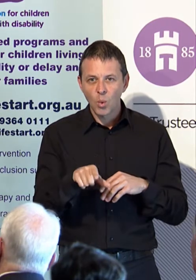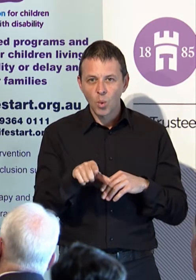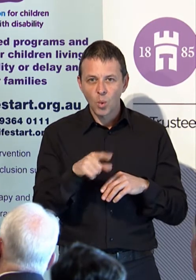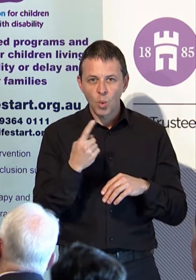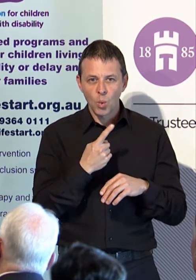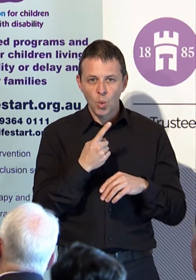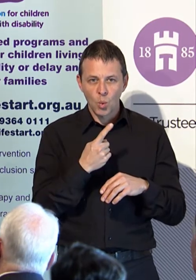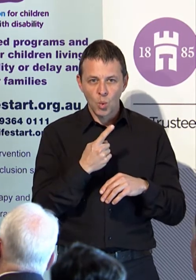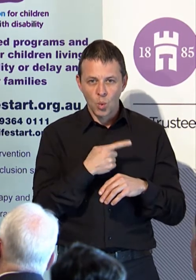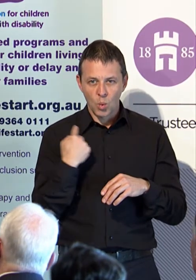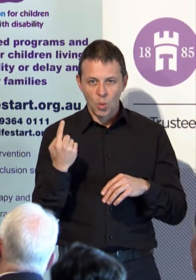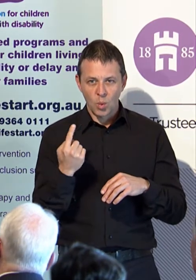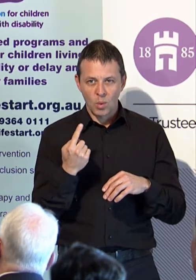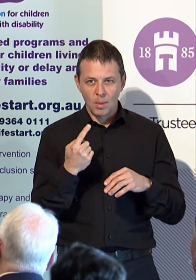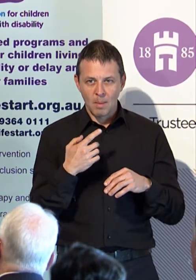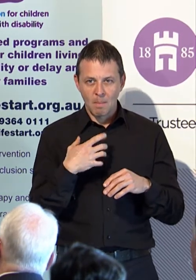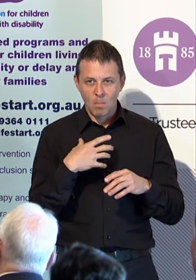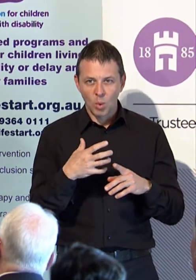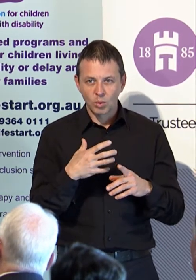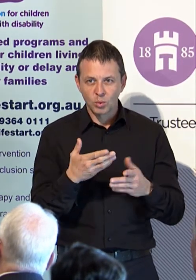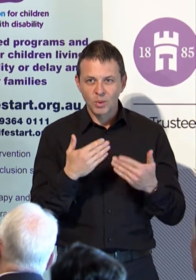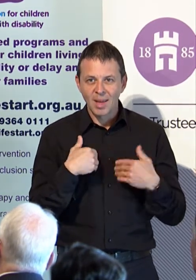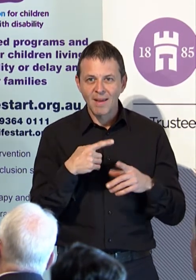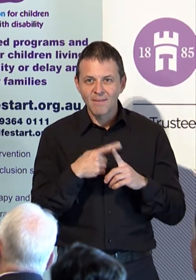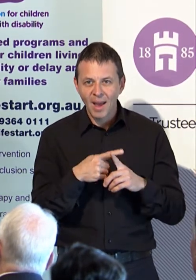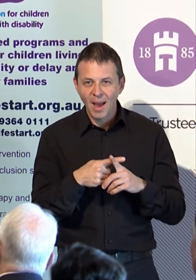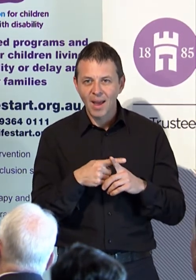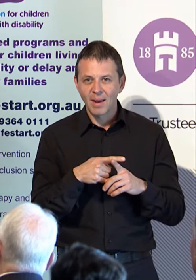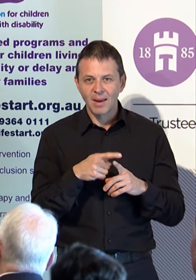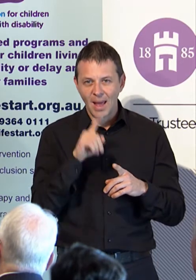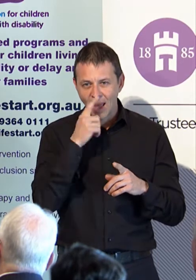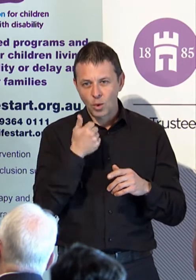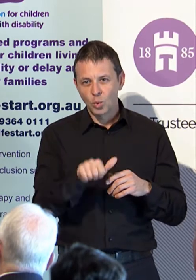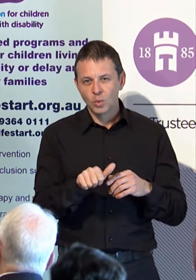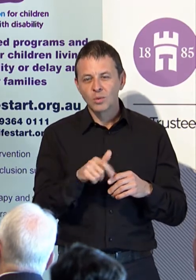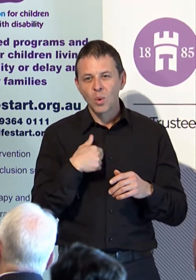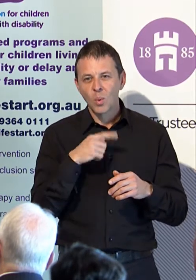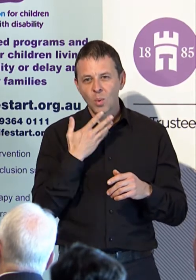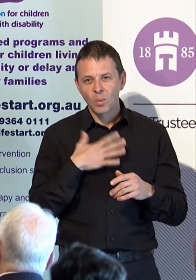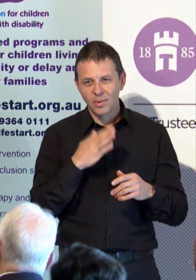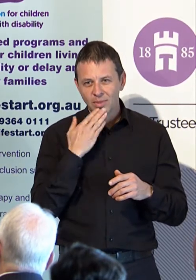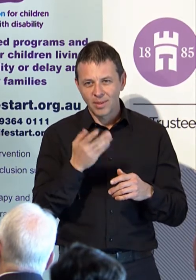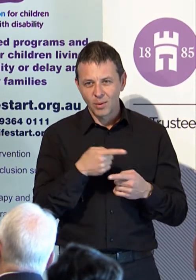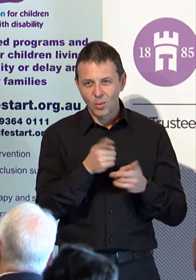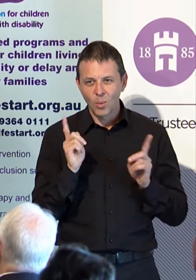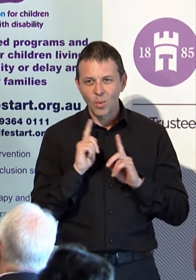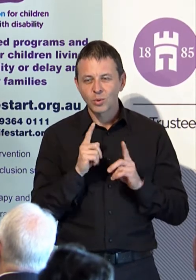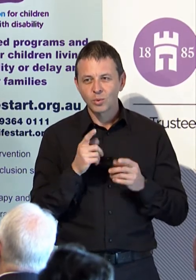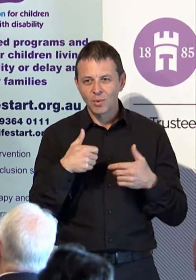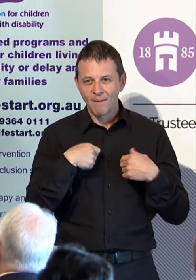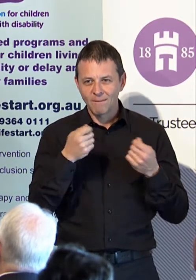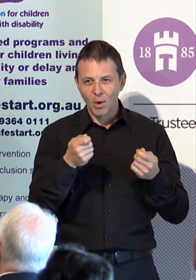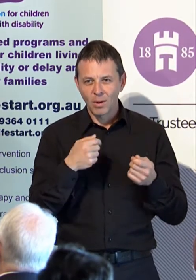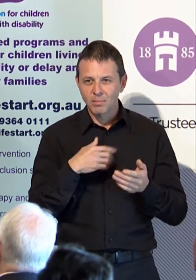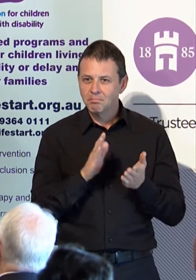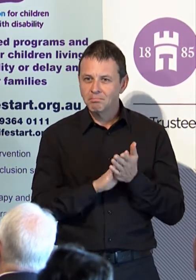it will not be able to use it. So I want to thank you very much for inviting me here today. I commend